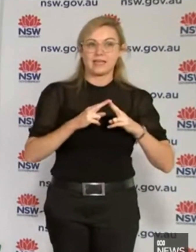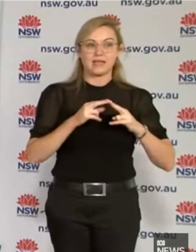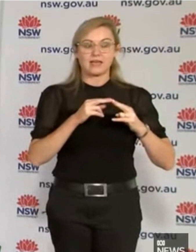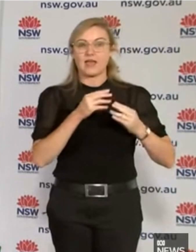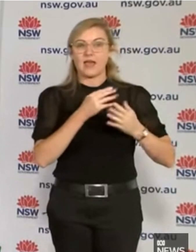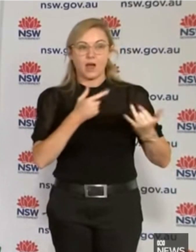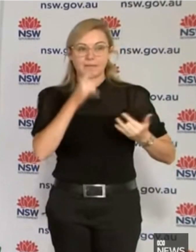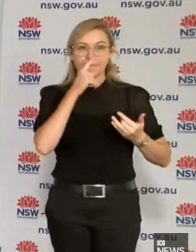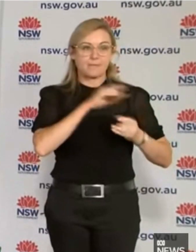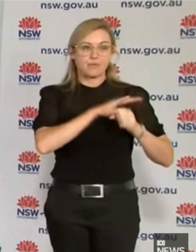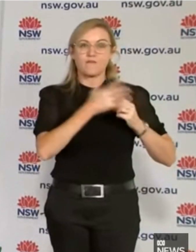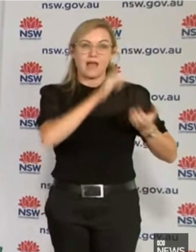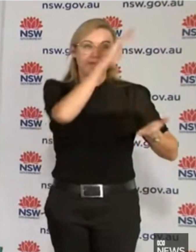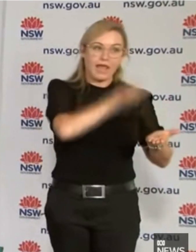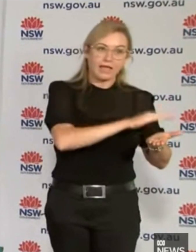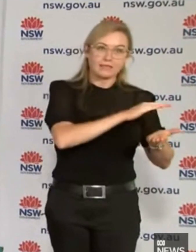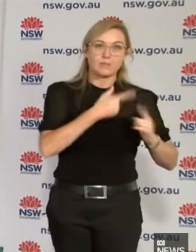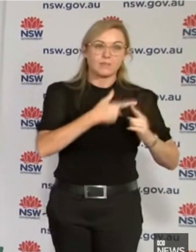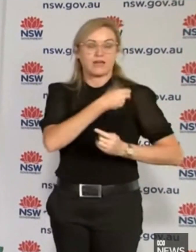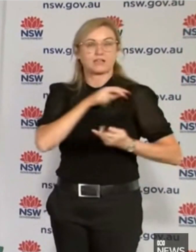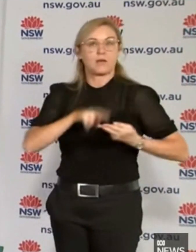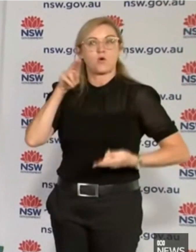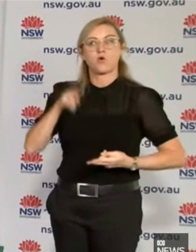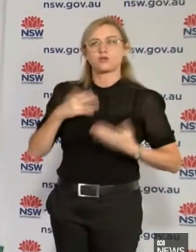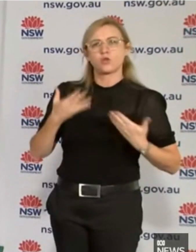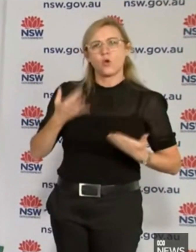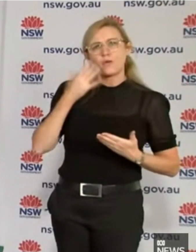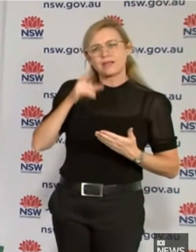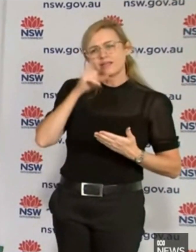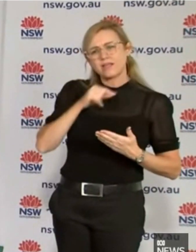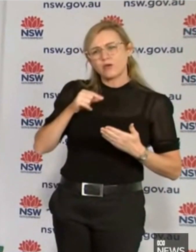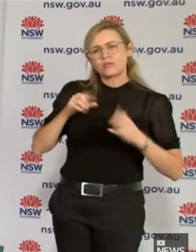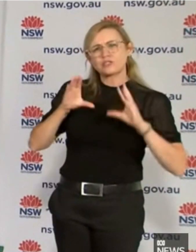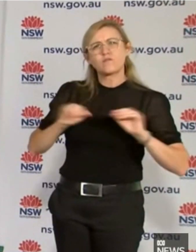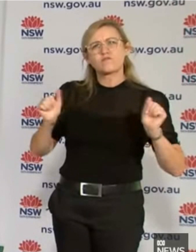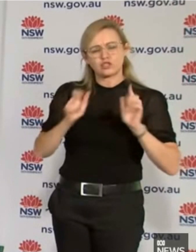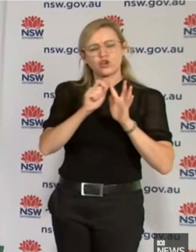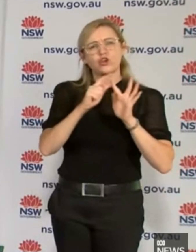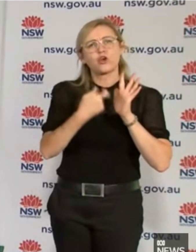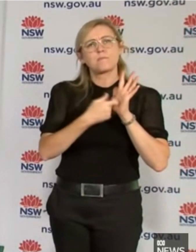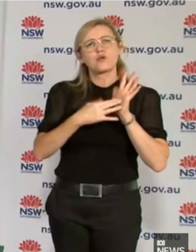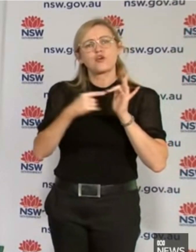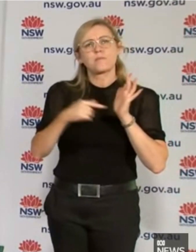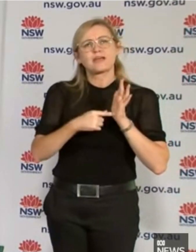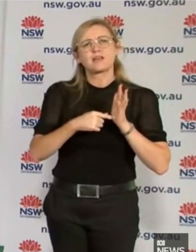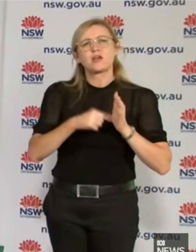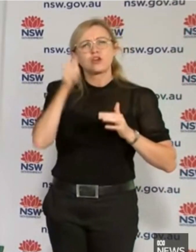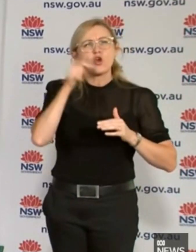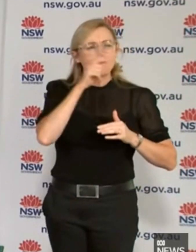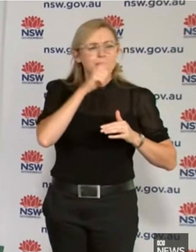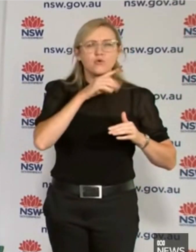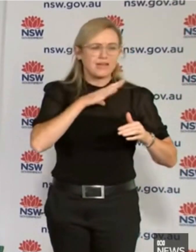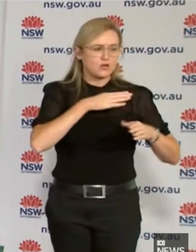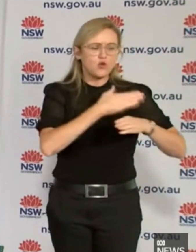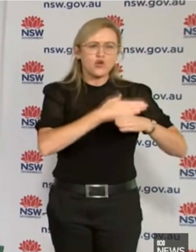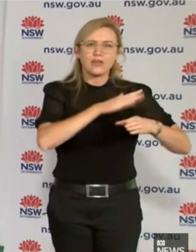going to get to a point when we can lift the permit system for the essential workers and scrap the areas of concern altogether?